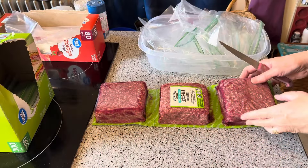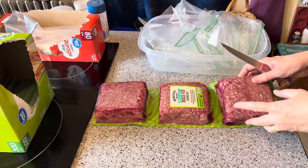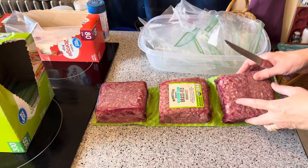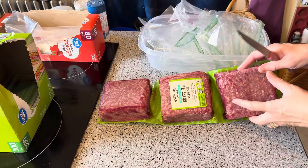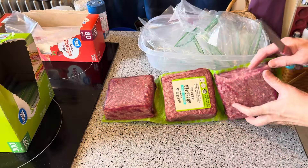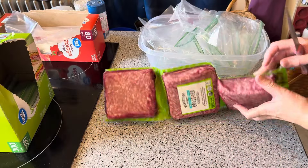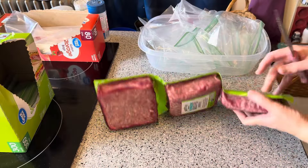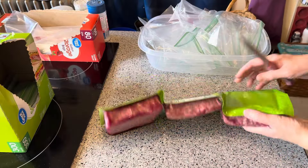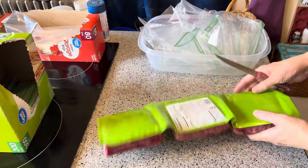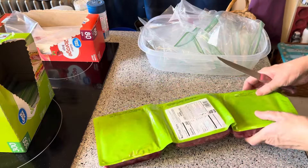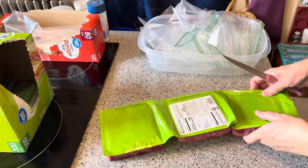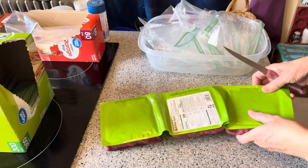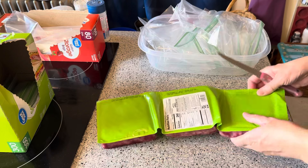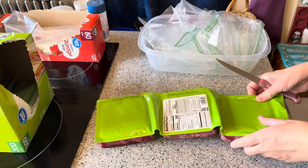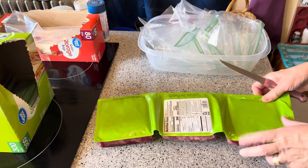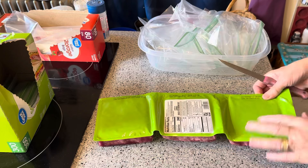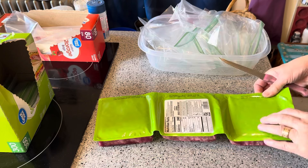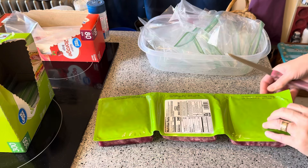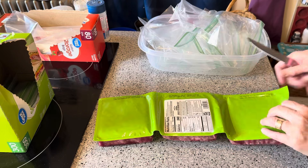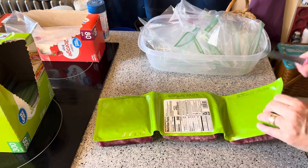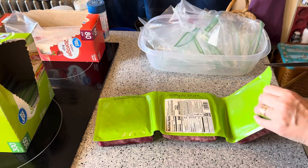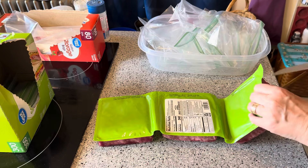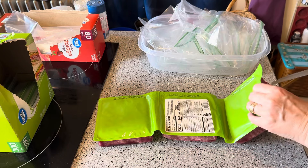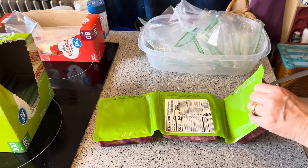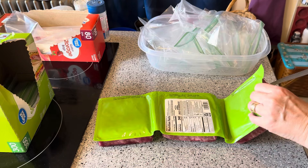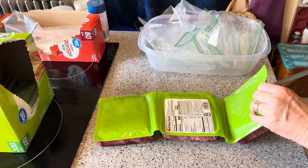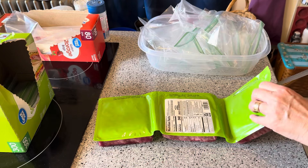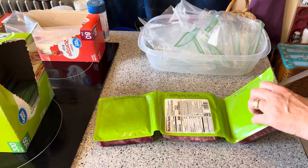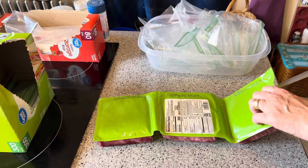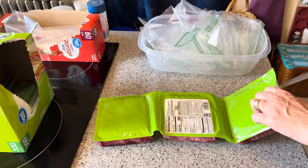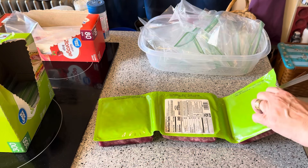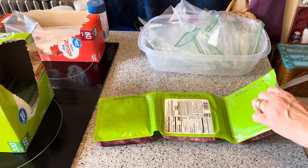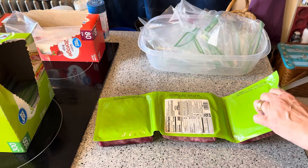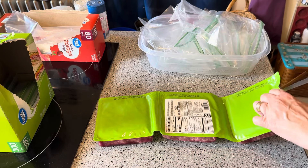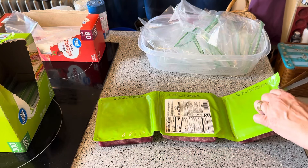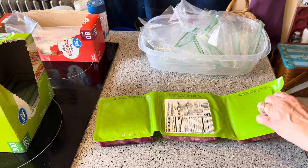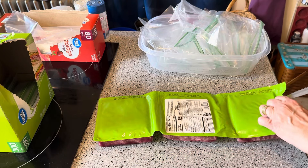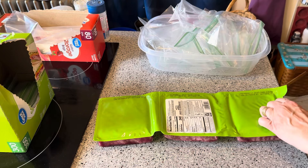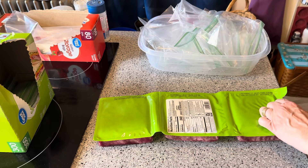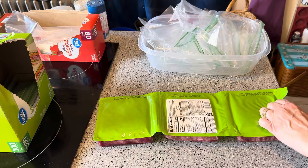like eating that.